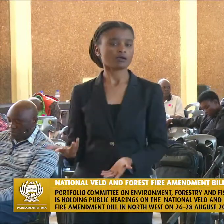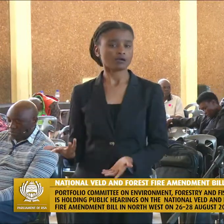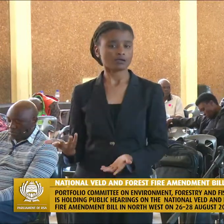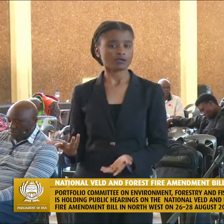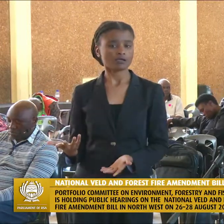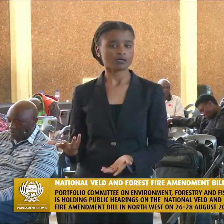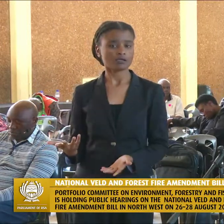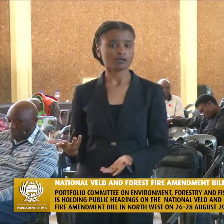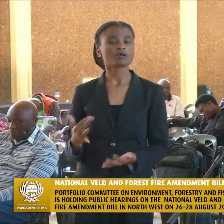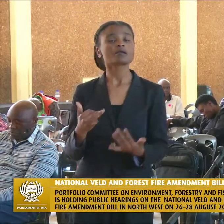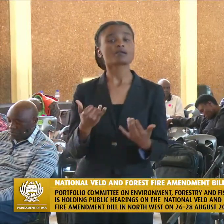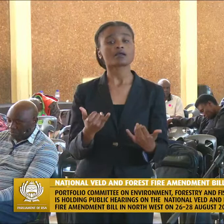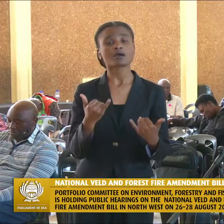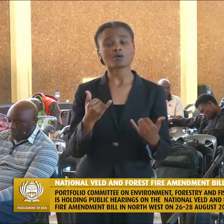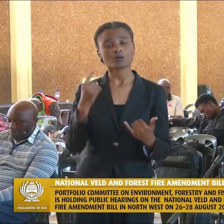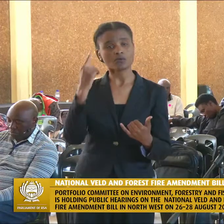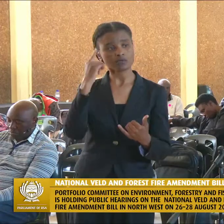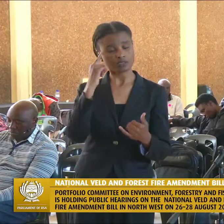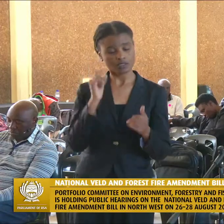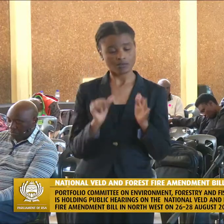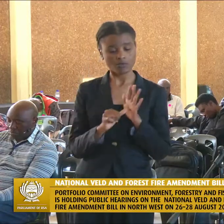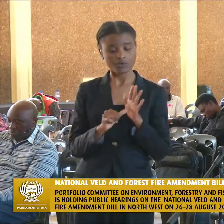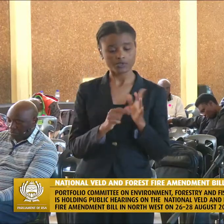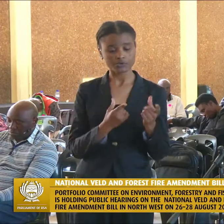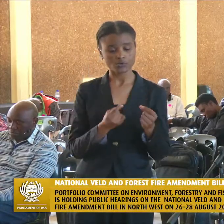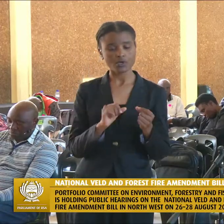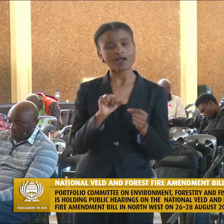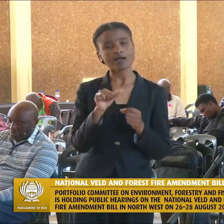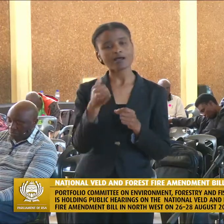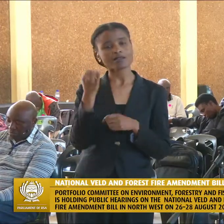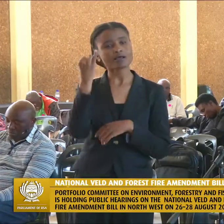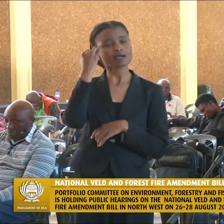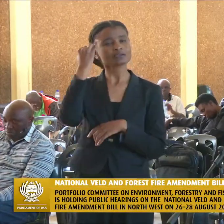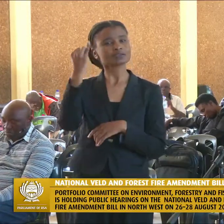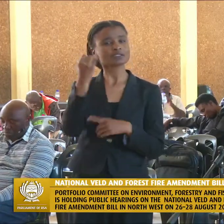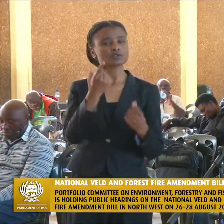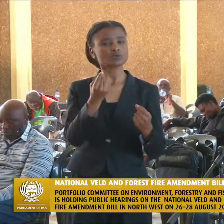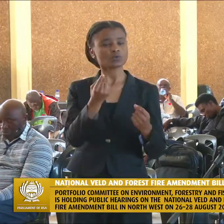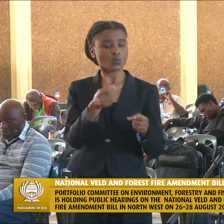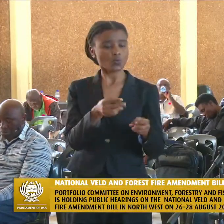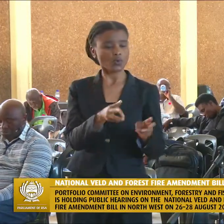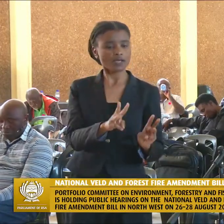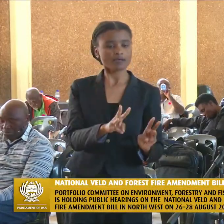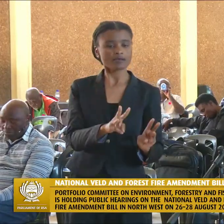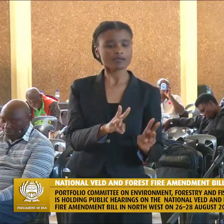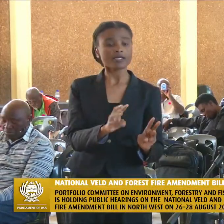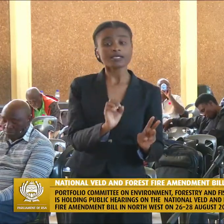another mechanism without electricity what mechanism can we use arithmetic